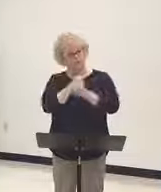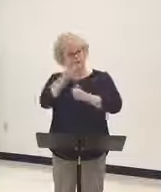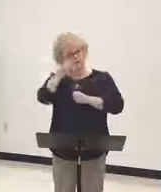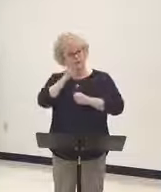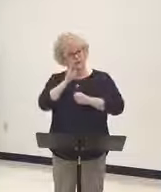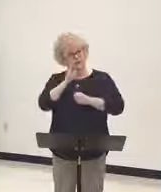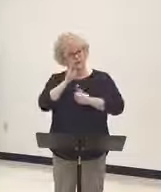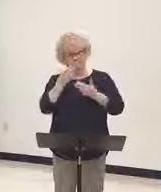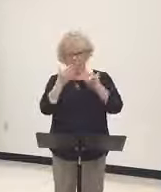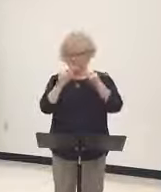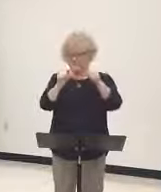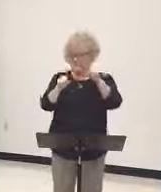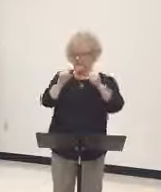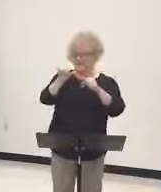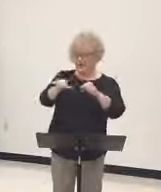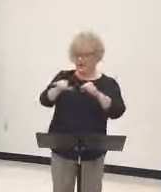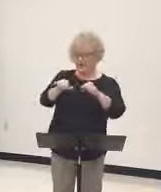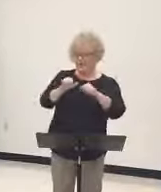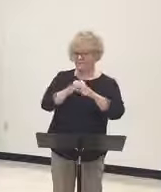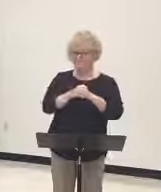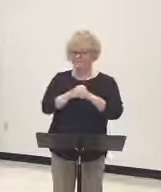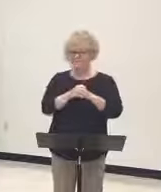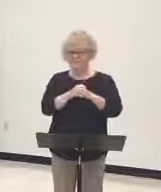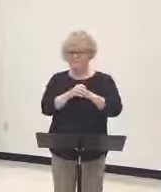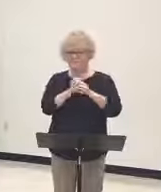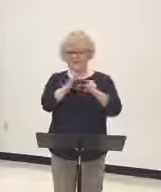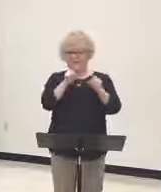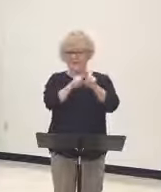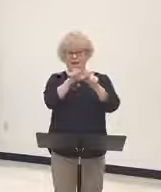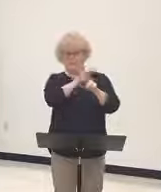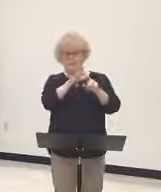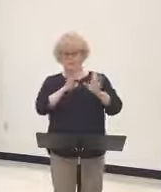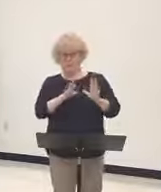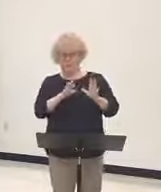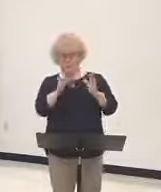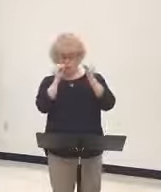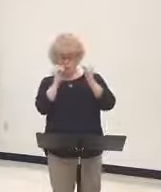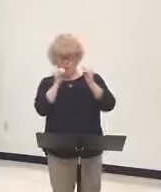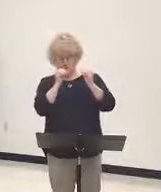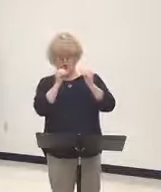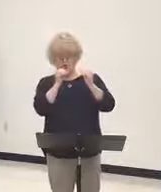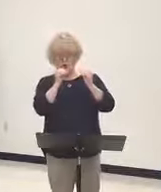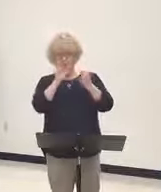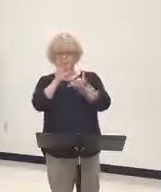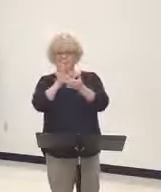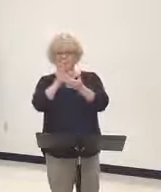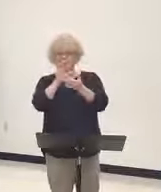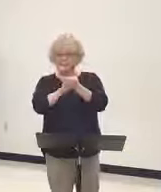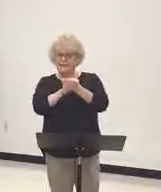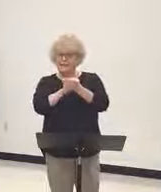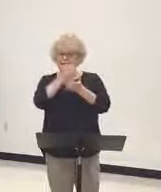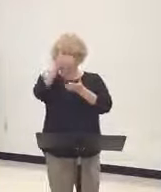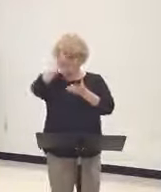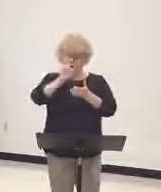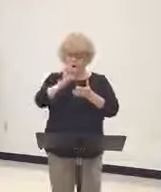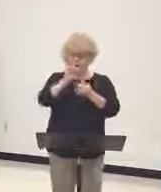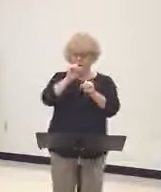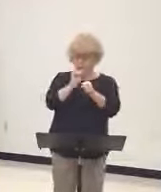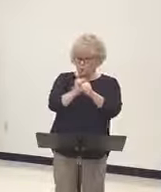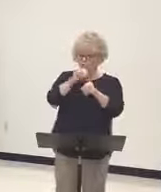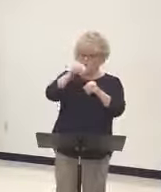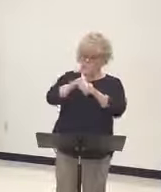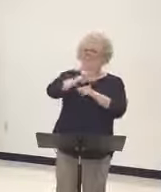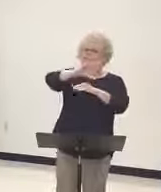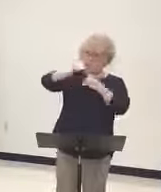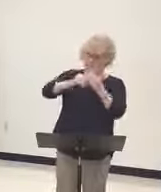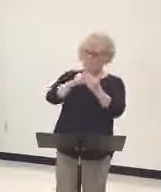love God? You know, as Christians, we're taught to believe that God works in all